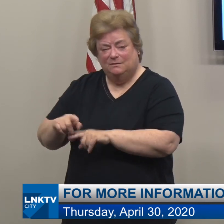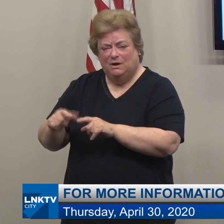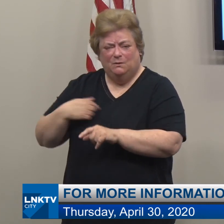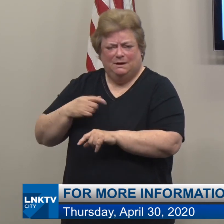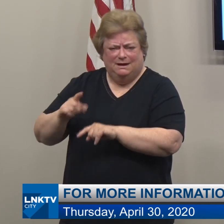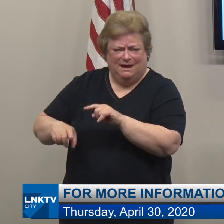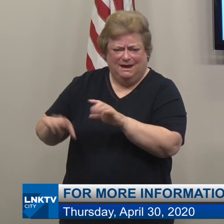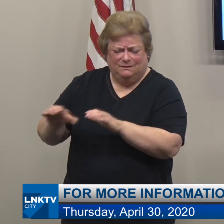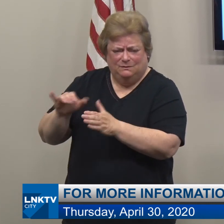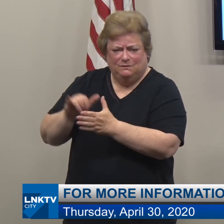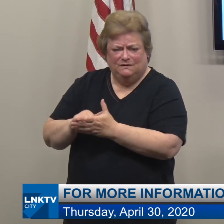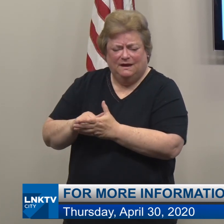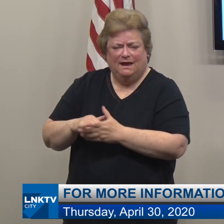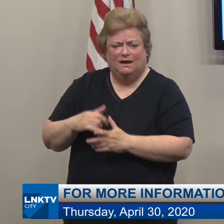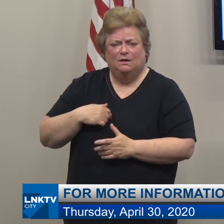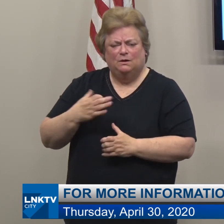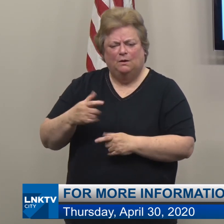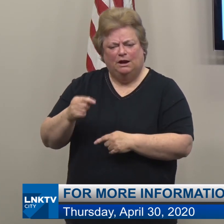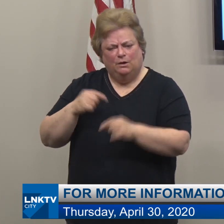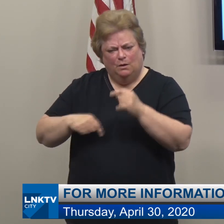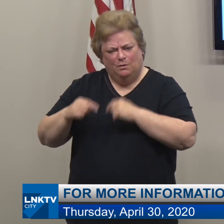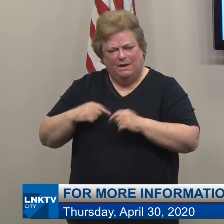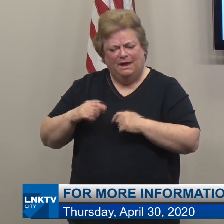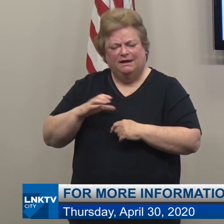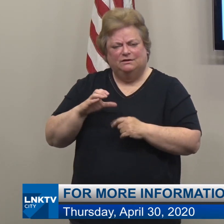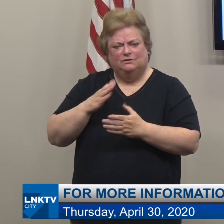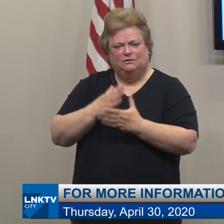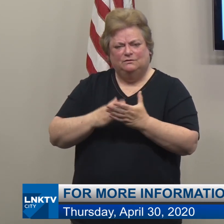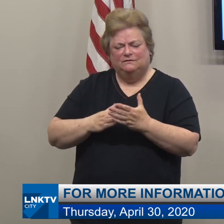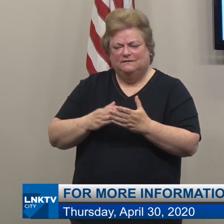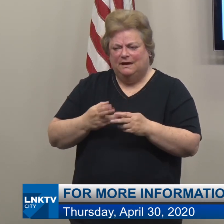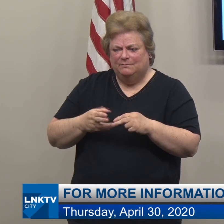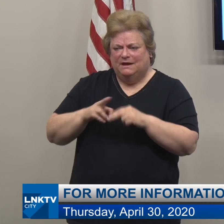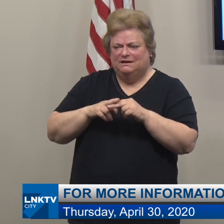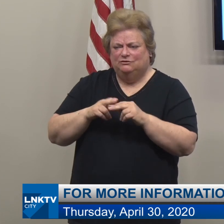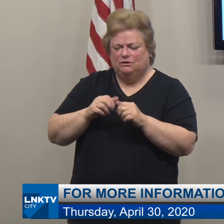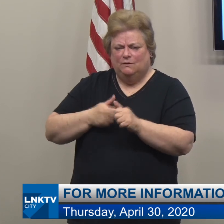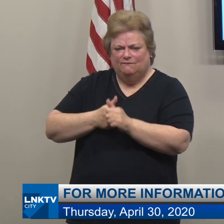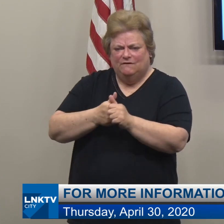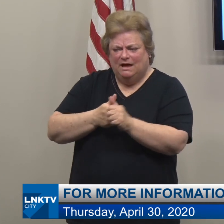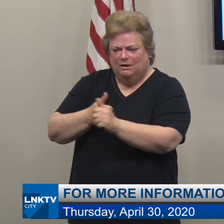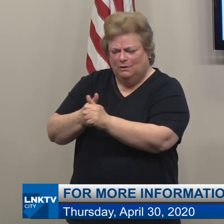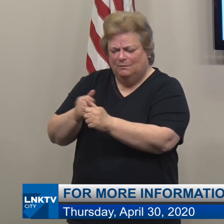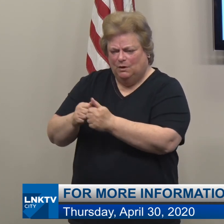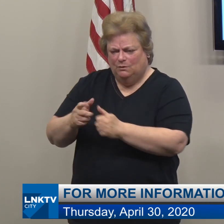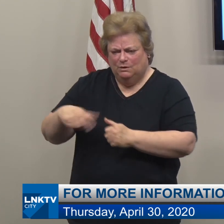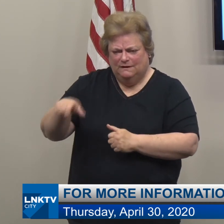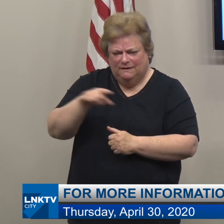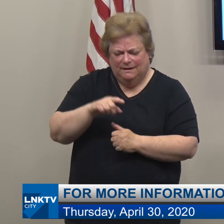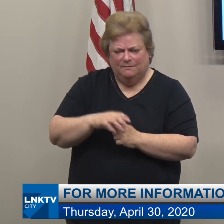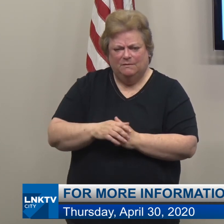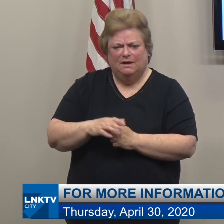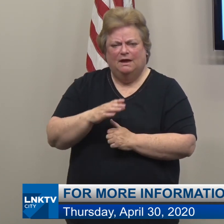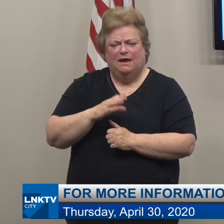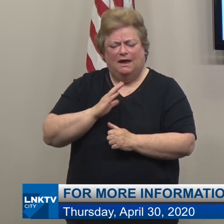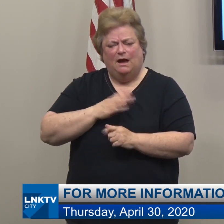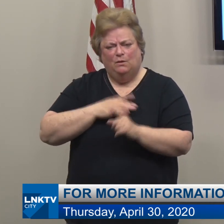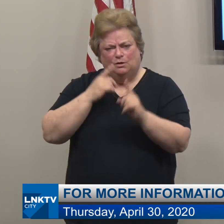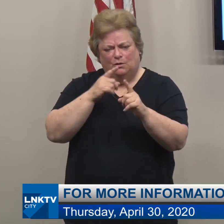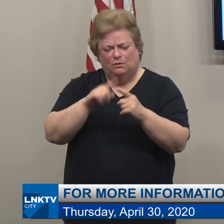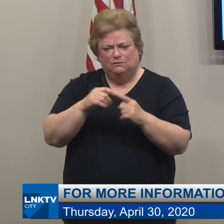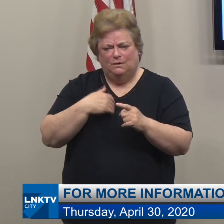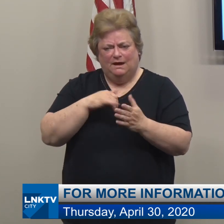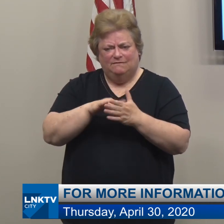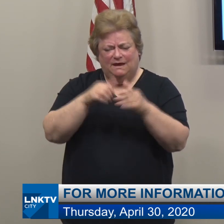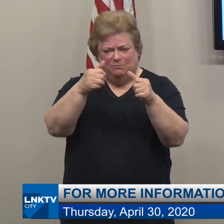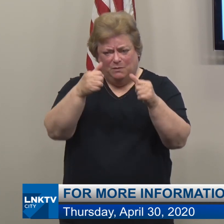So we're going back now and doing additional follow-up with everyone, and our goal was to have it up by